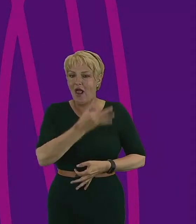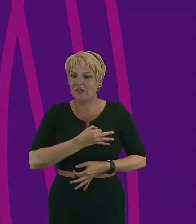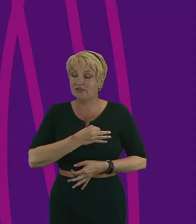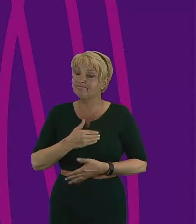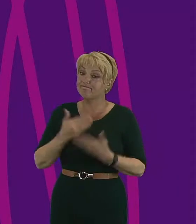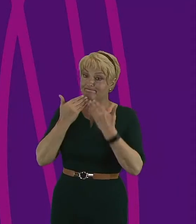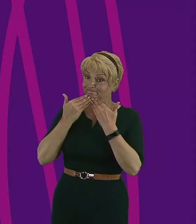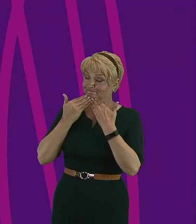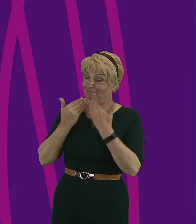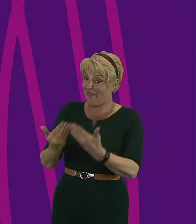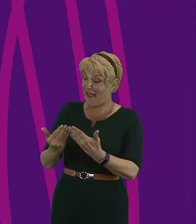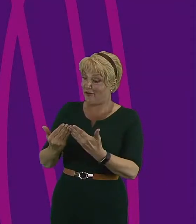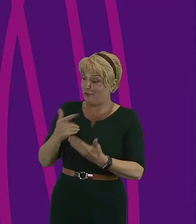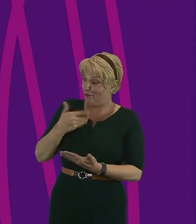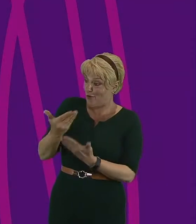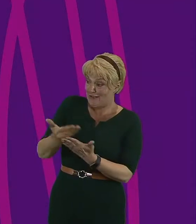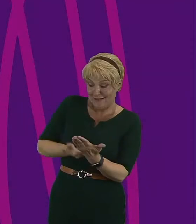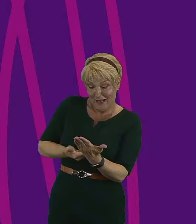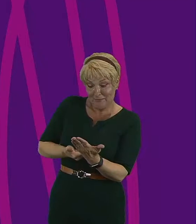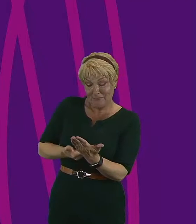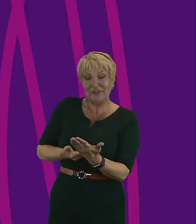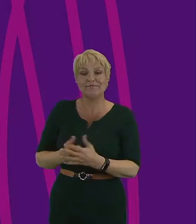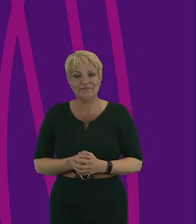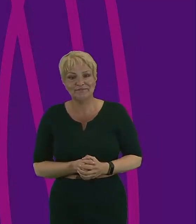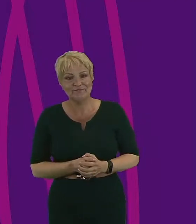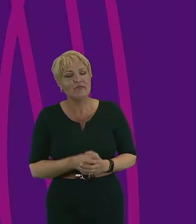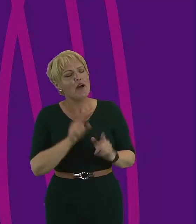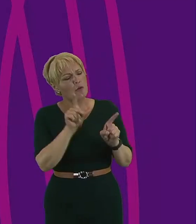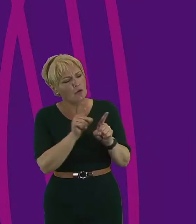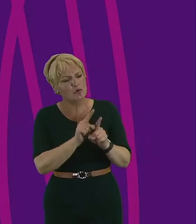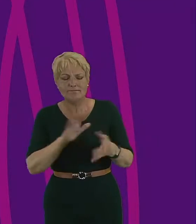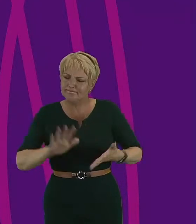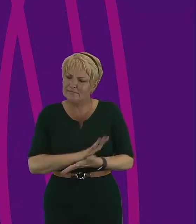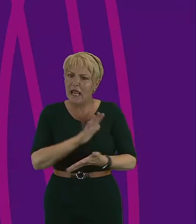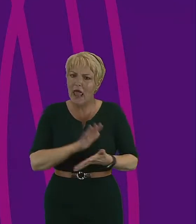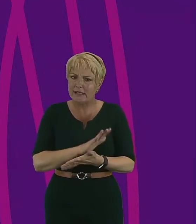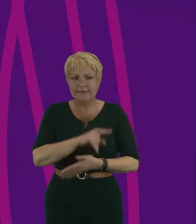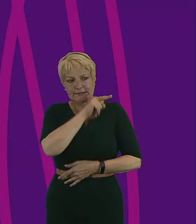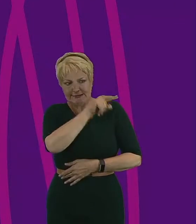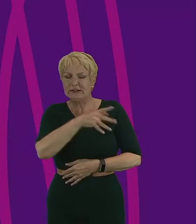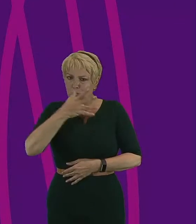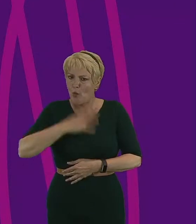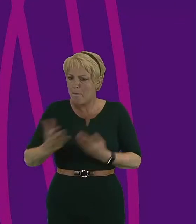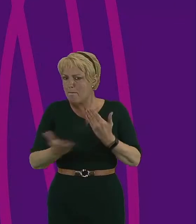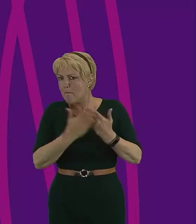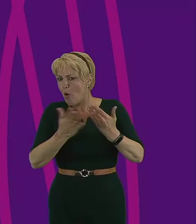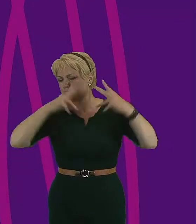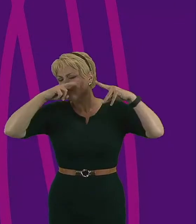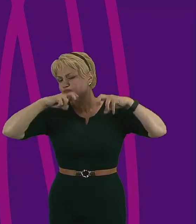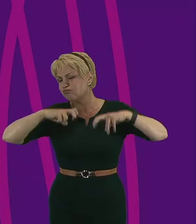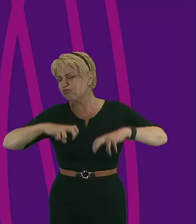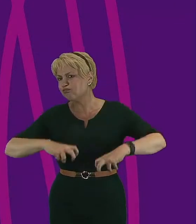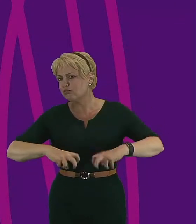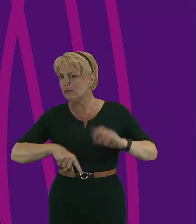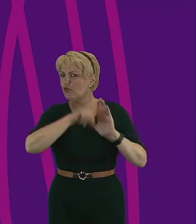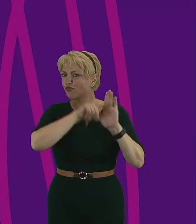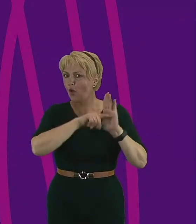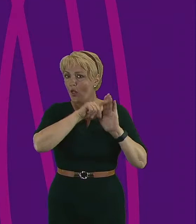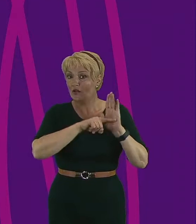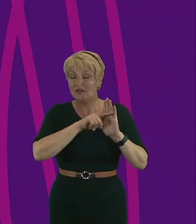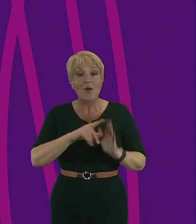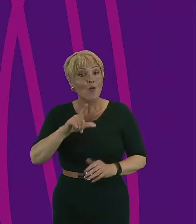Cabinet Secretary for advancing of his statement and welcome his response to calls for enhanced scrutiny, because the public want